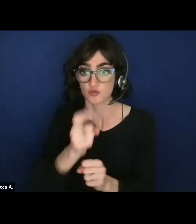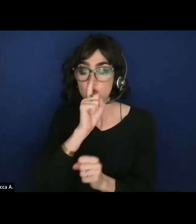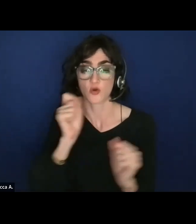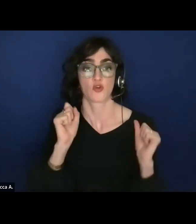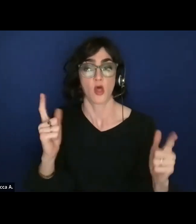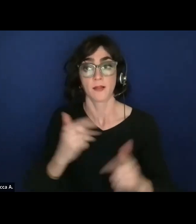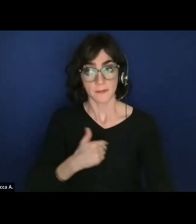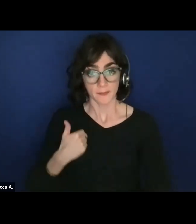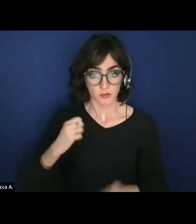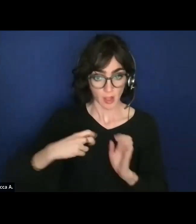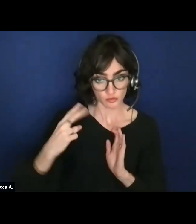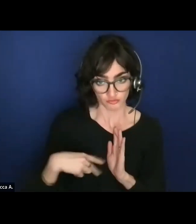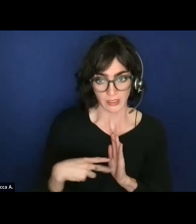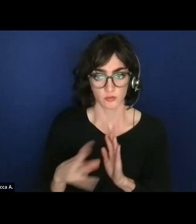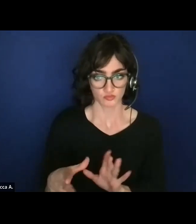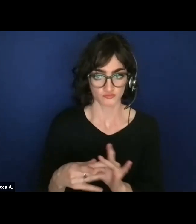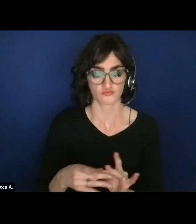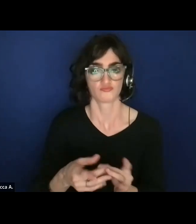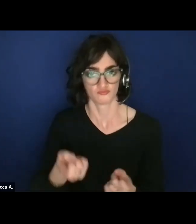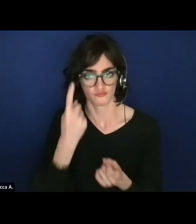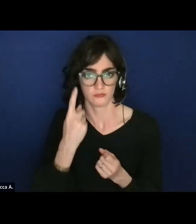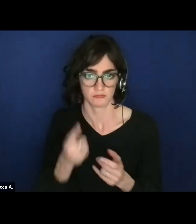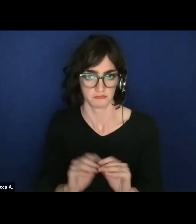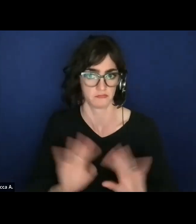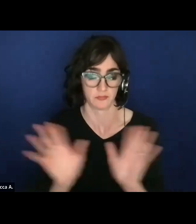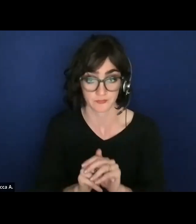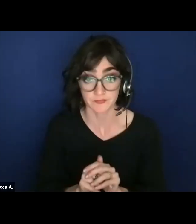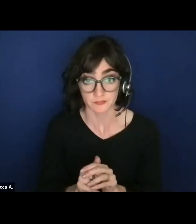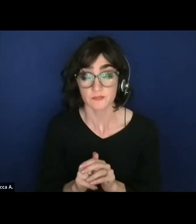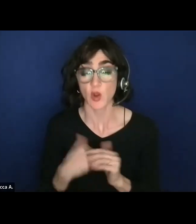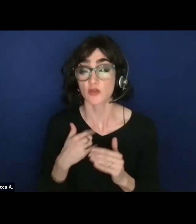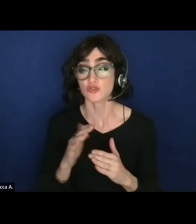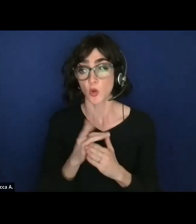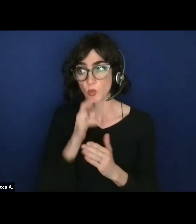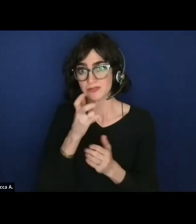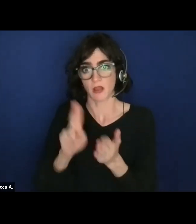to read it and take it all in. Let me share who's signed up. We had a few people.